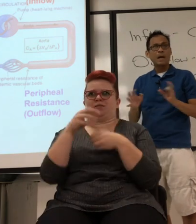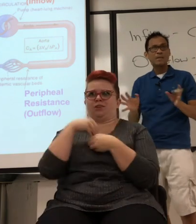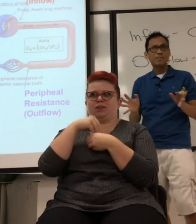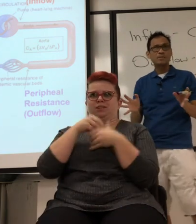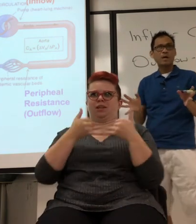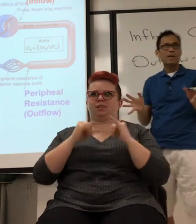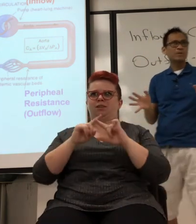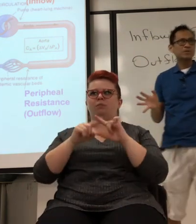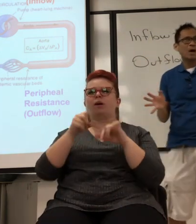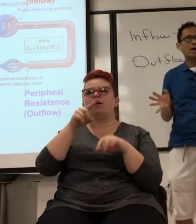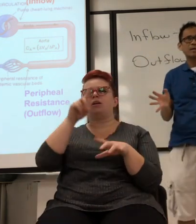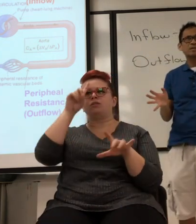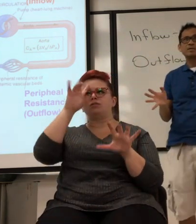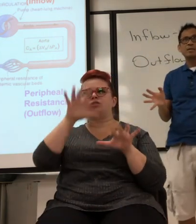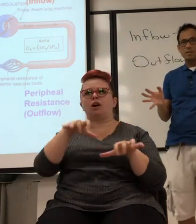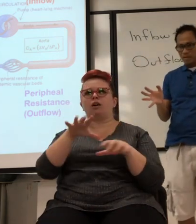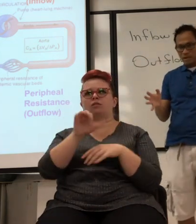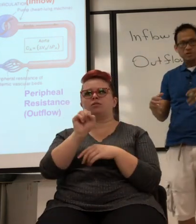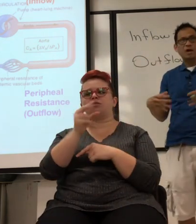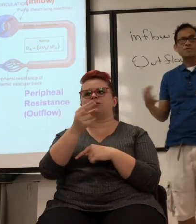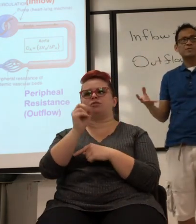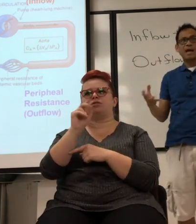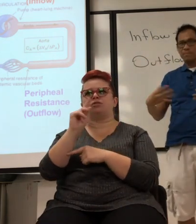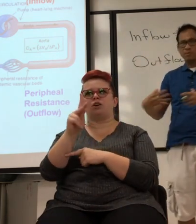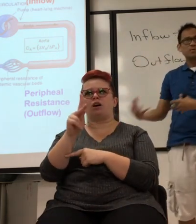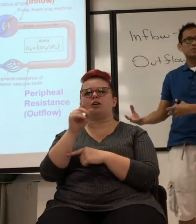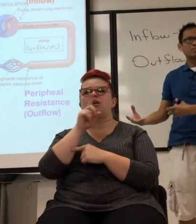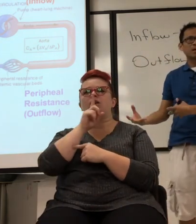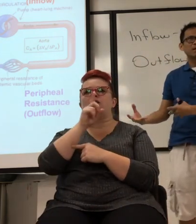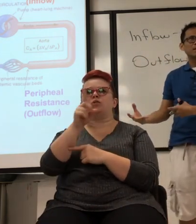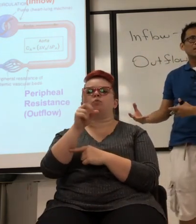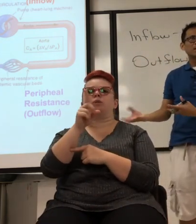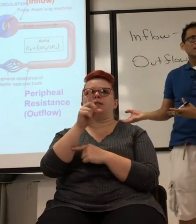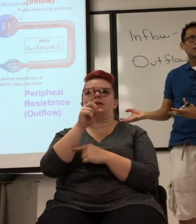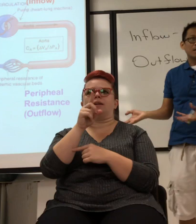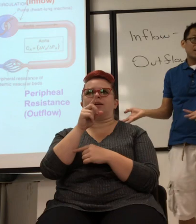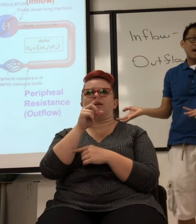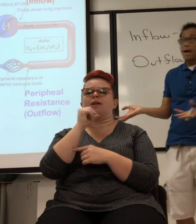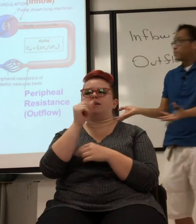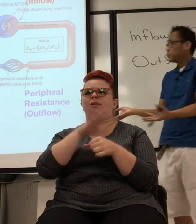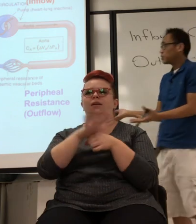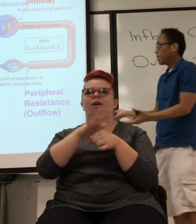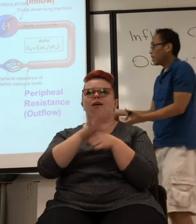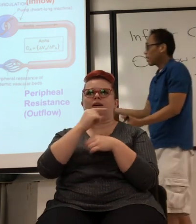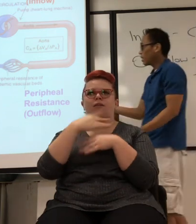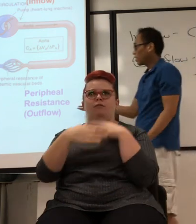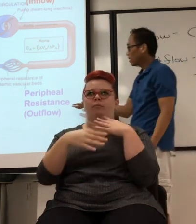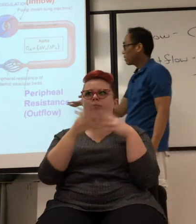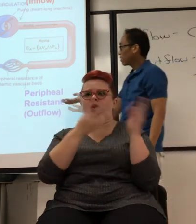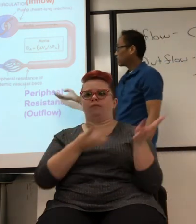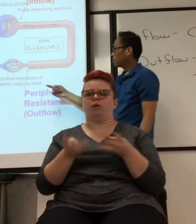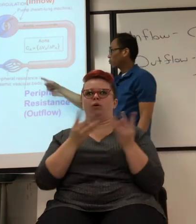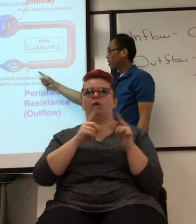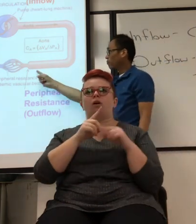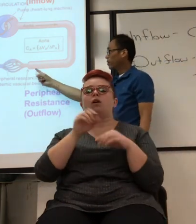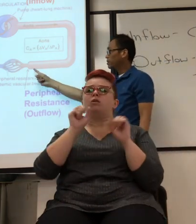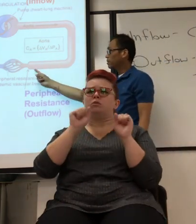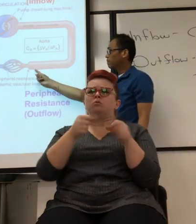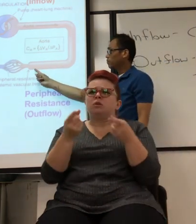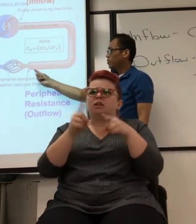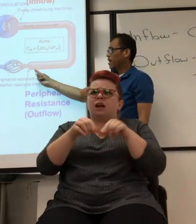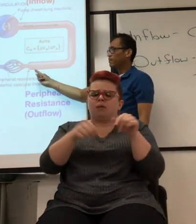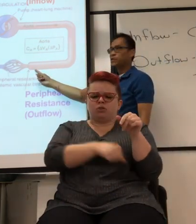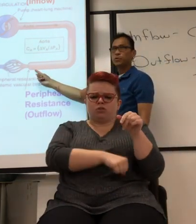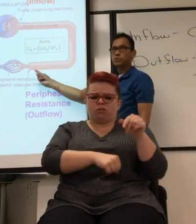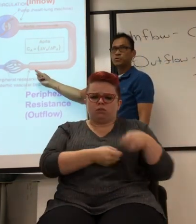flow. I mean, the most common shock is you get shot or stabbed and you're losing blood, but it can happen just by whatever